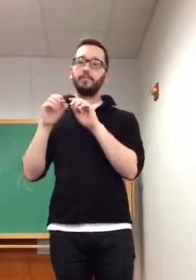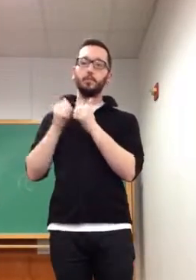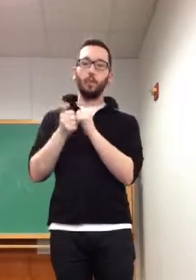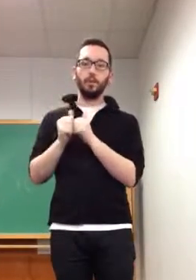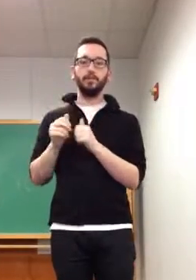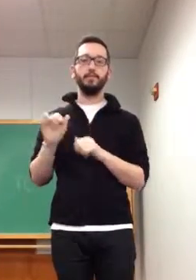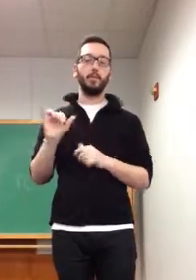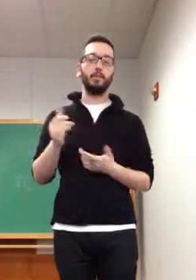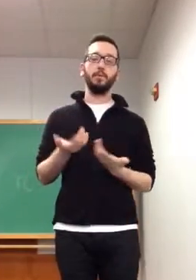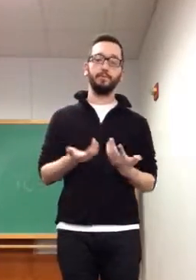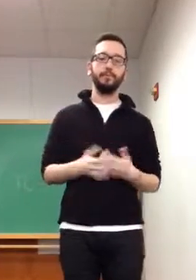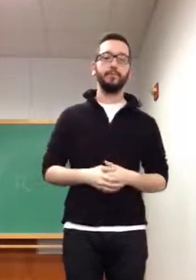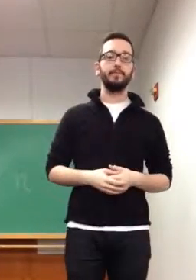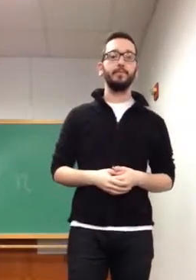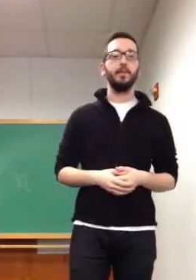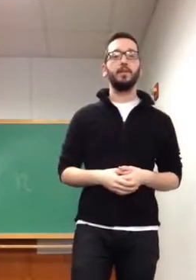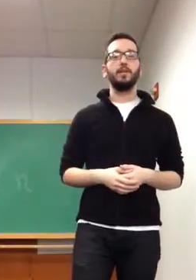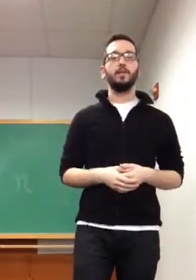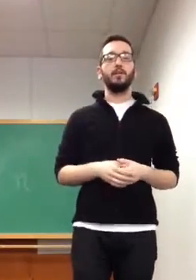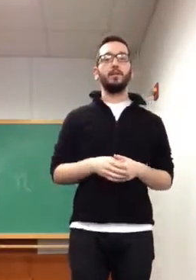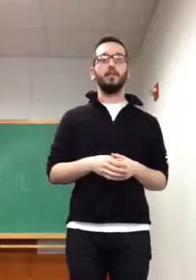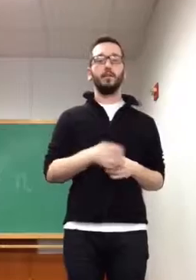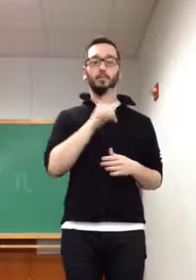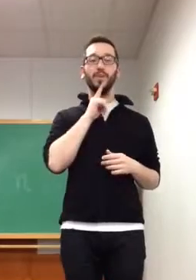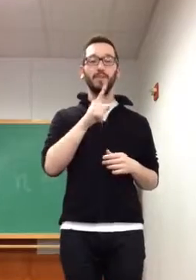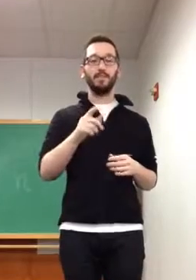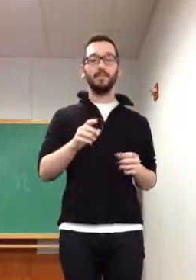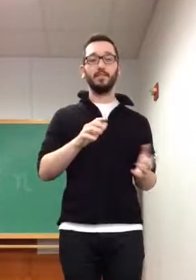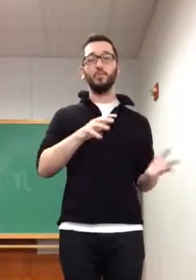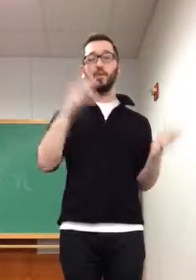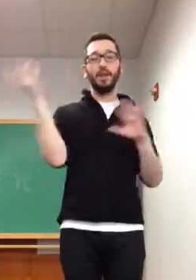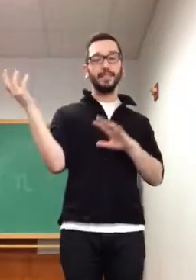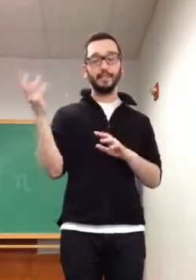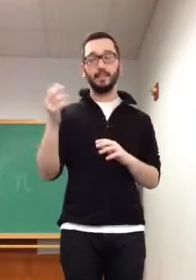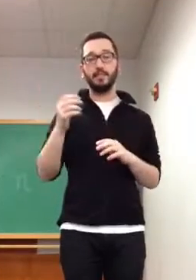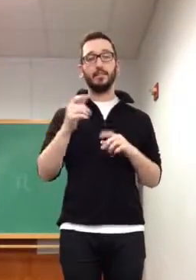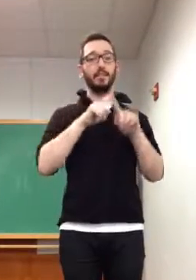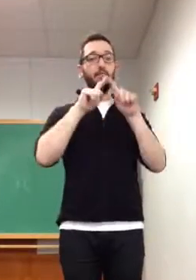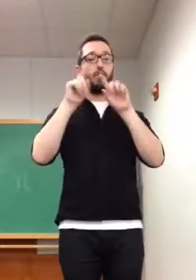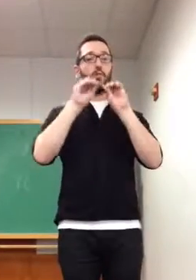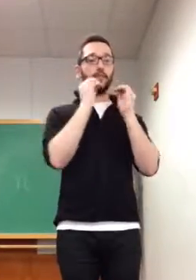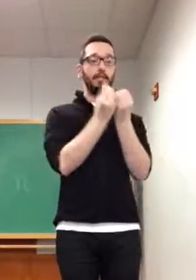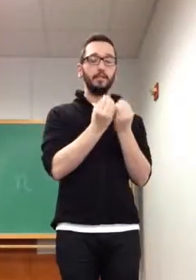This was seen as a crisis by certain organizations. The College Board